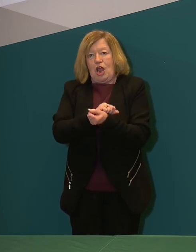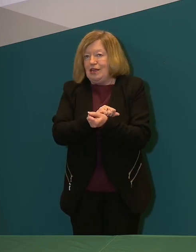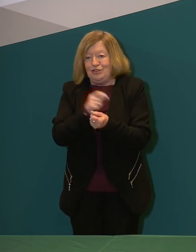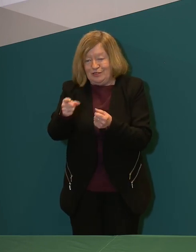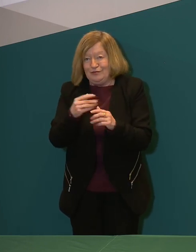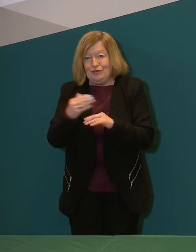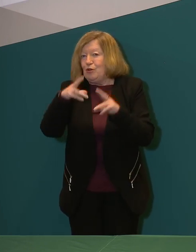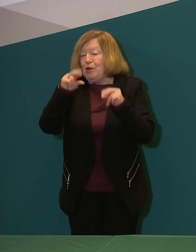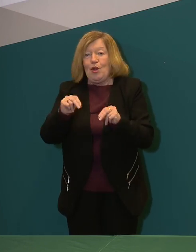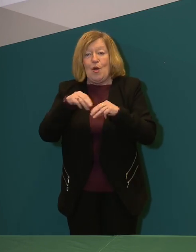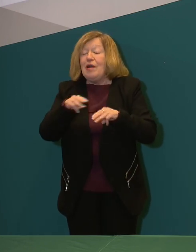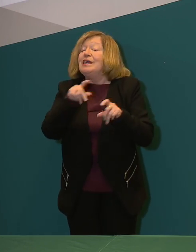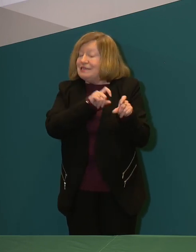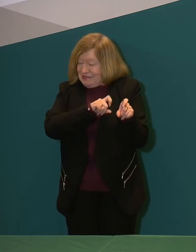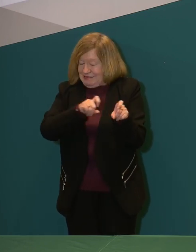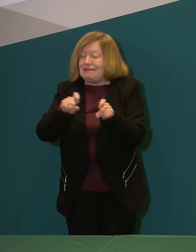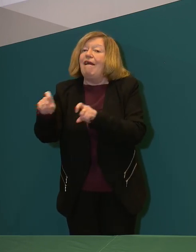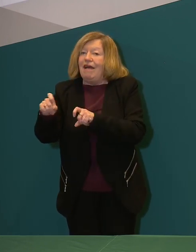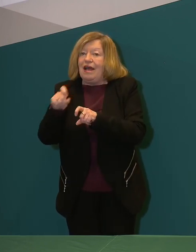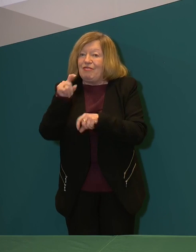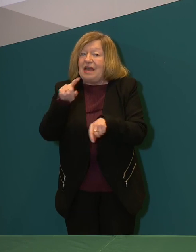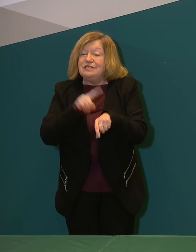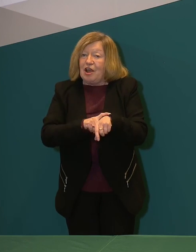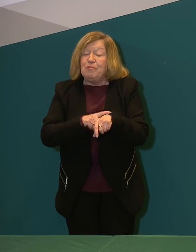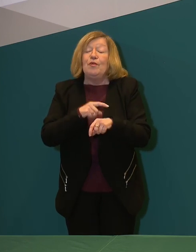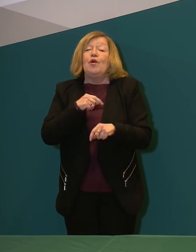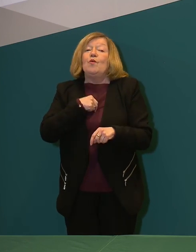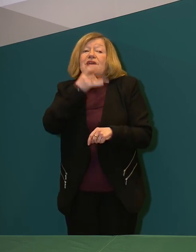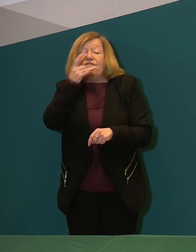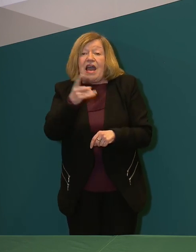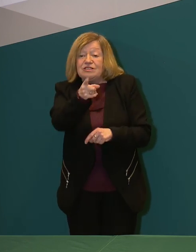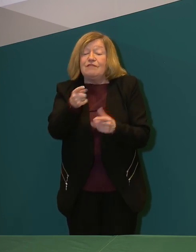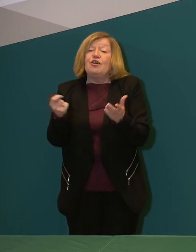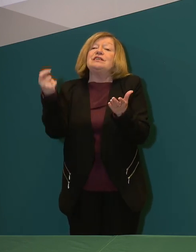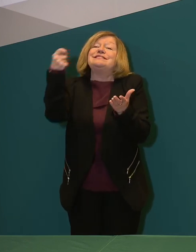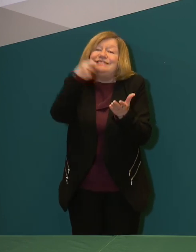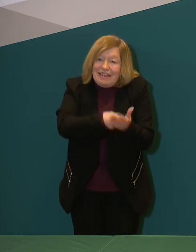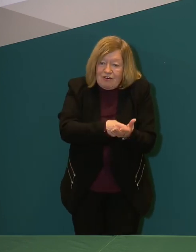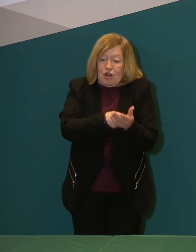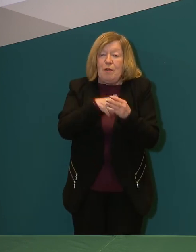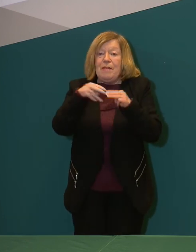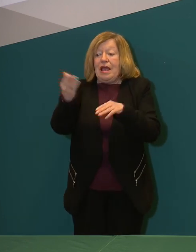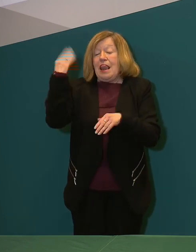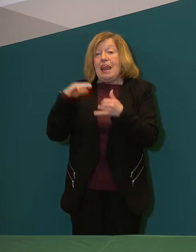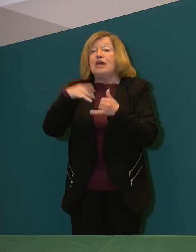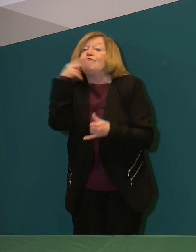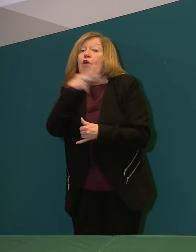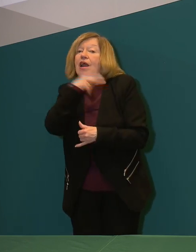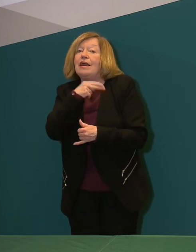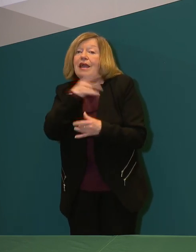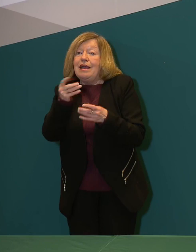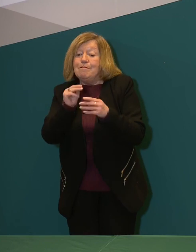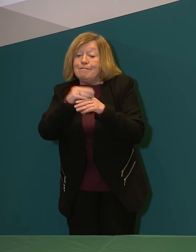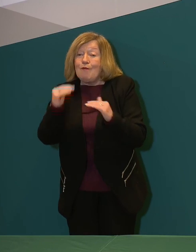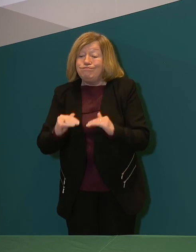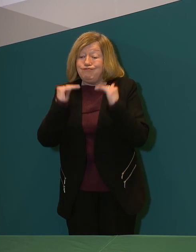extent that there would be no measures required by society at that point. What we've said, we've asked for an additional range of measures on Friday of last